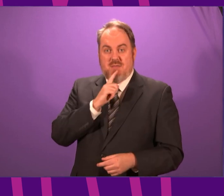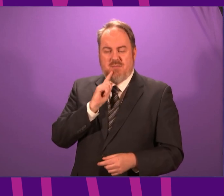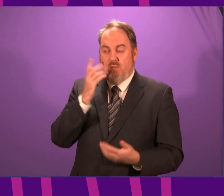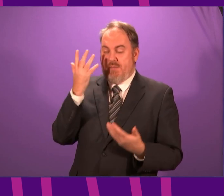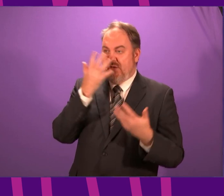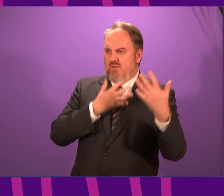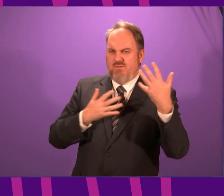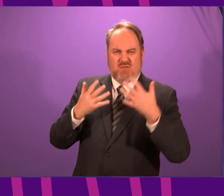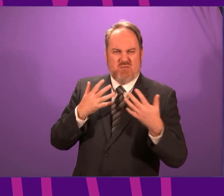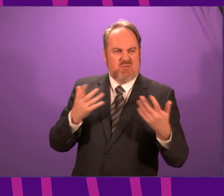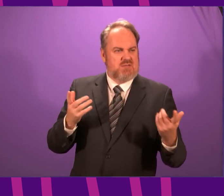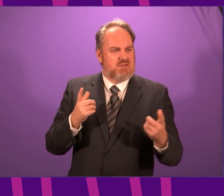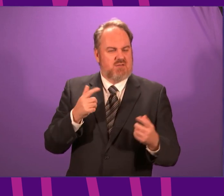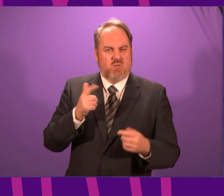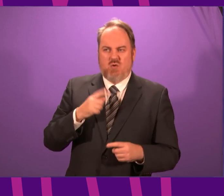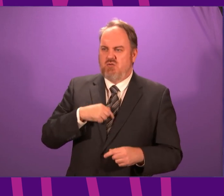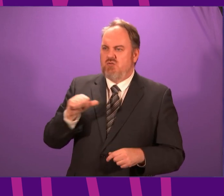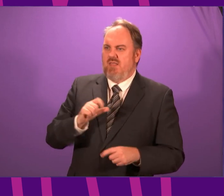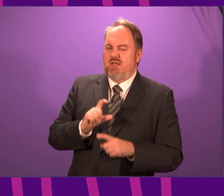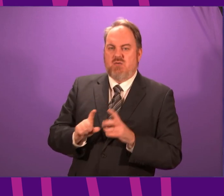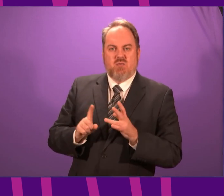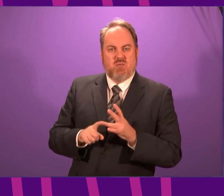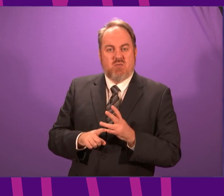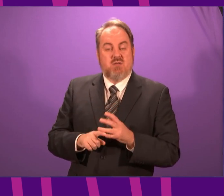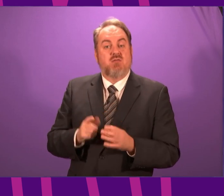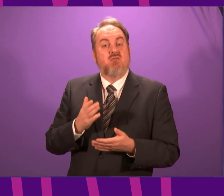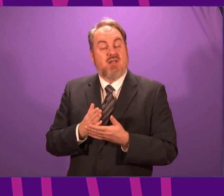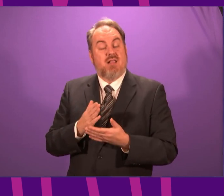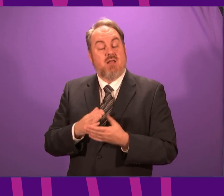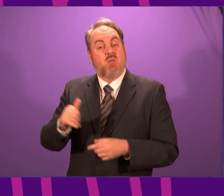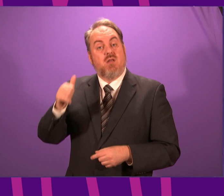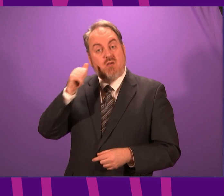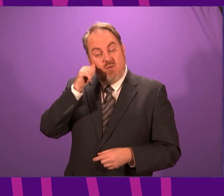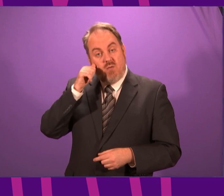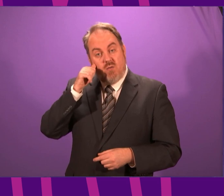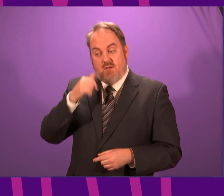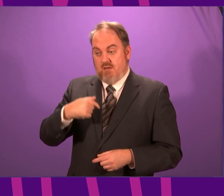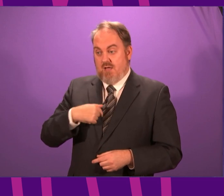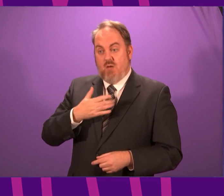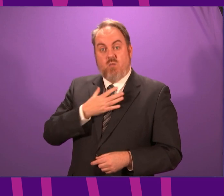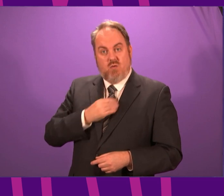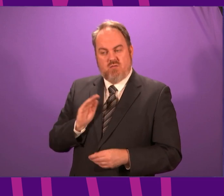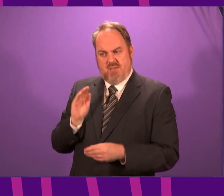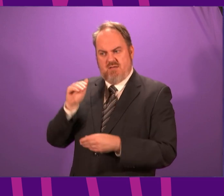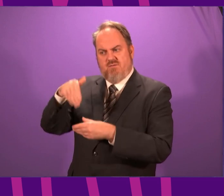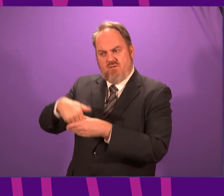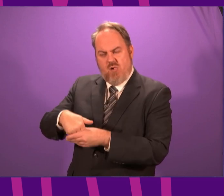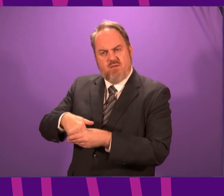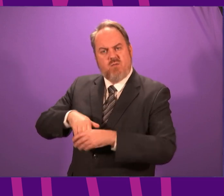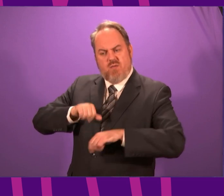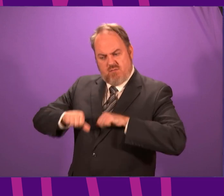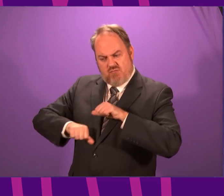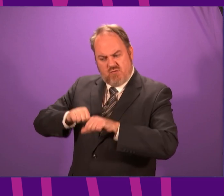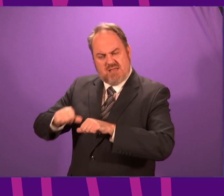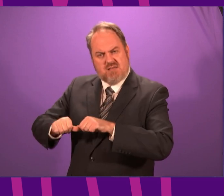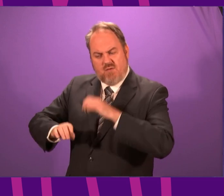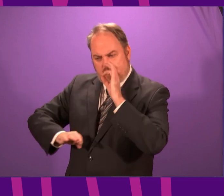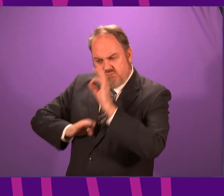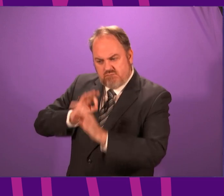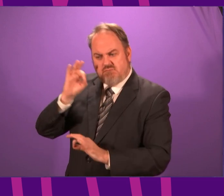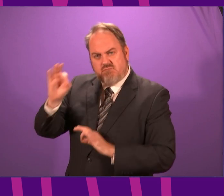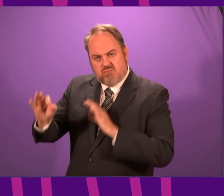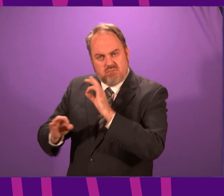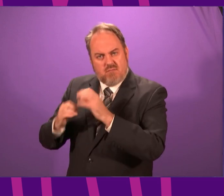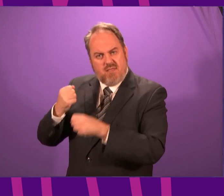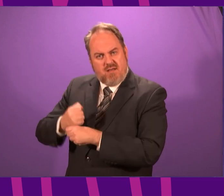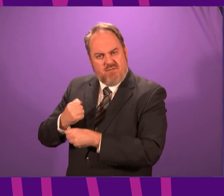one. I, as other Labour members said today, I would have preferred to be a full participant in the process of scrutinising, which I believe